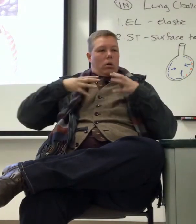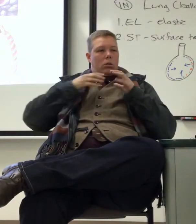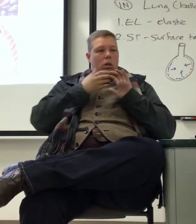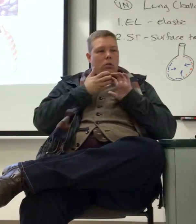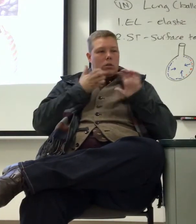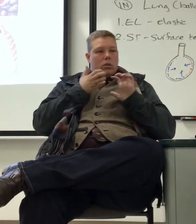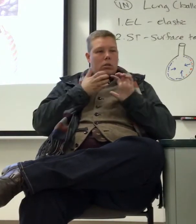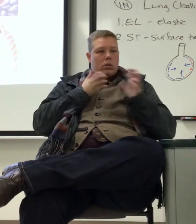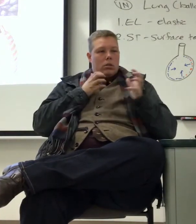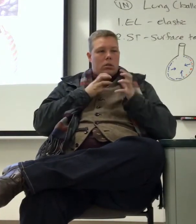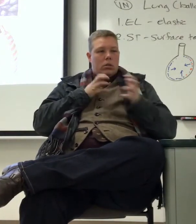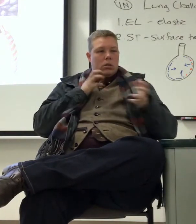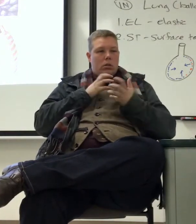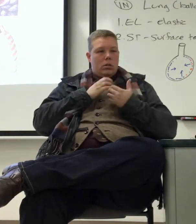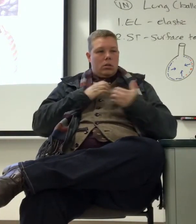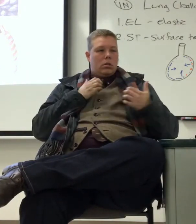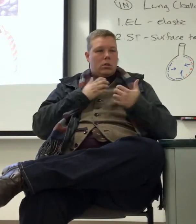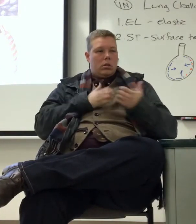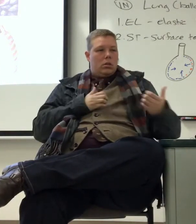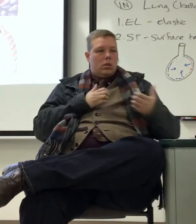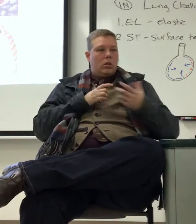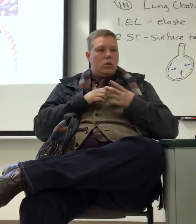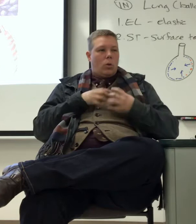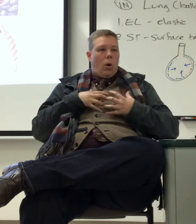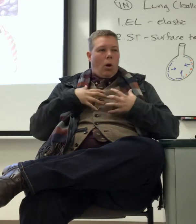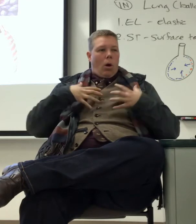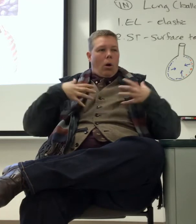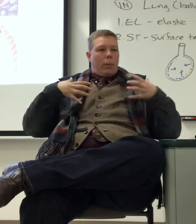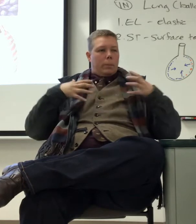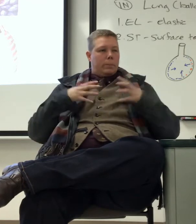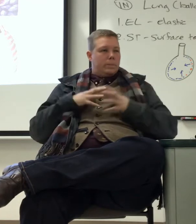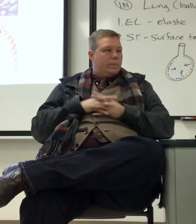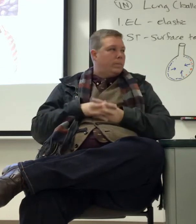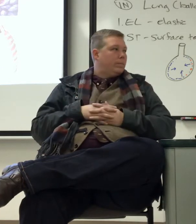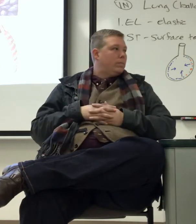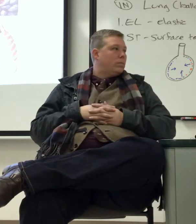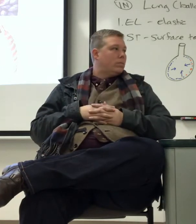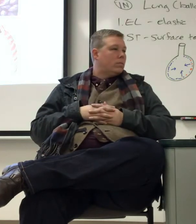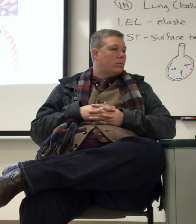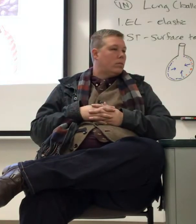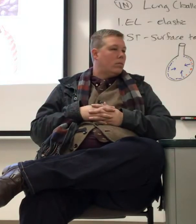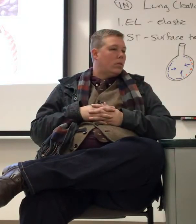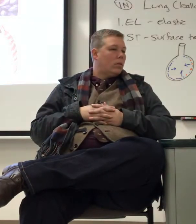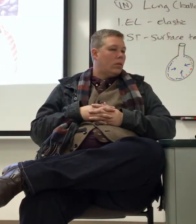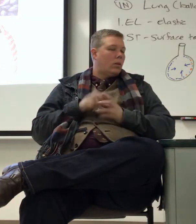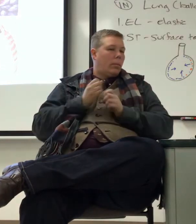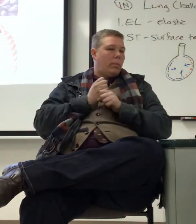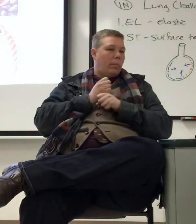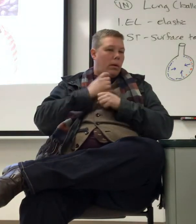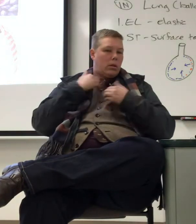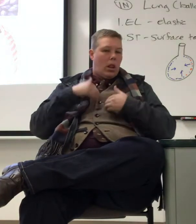Break surface tension. I'll say break ST forces. Makes the lungs easier to breathe.